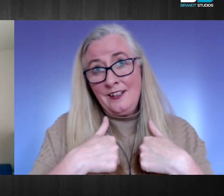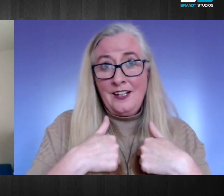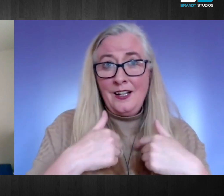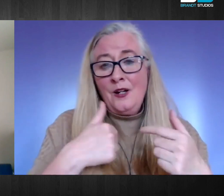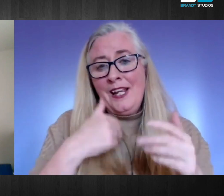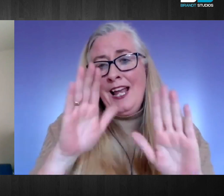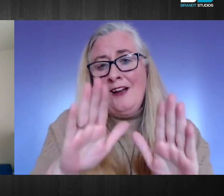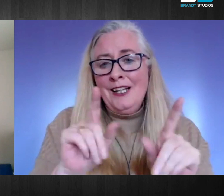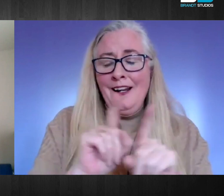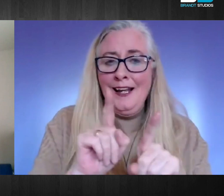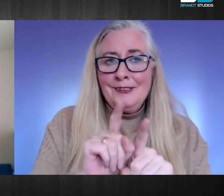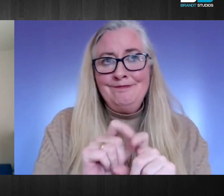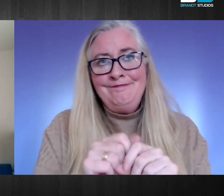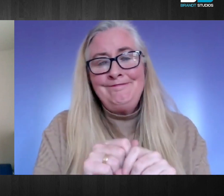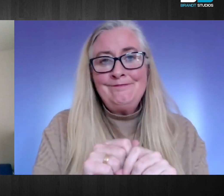we'll have to consider.